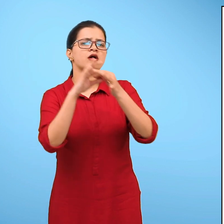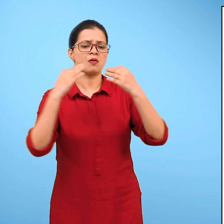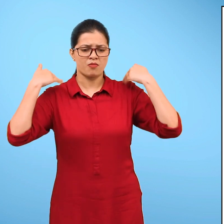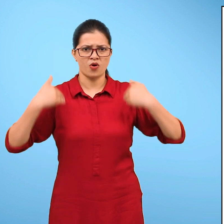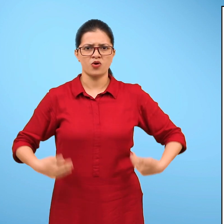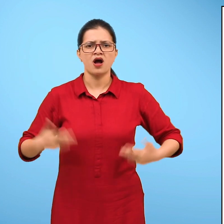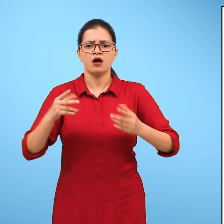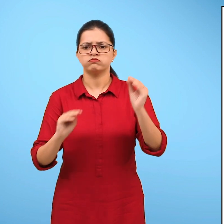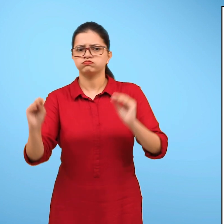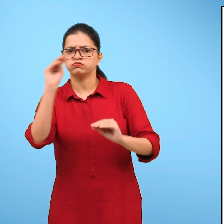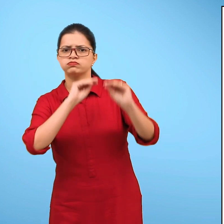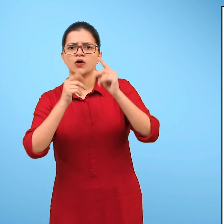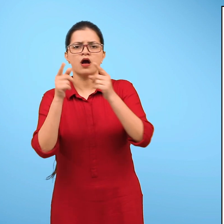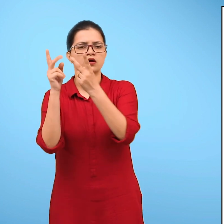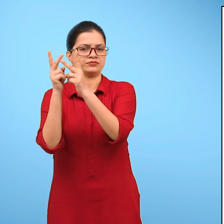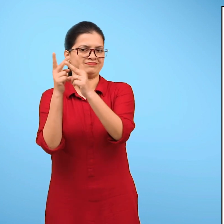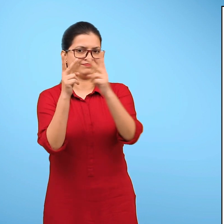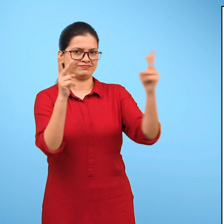and movement.